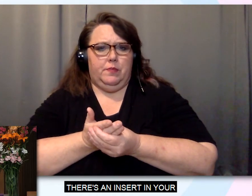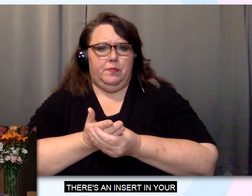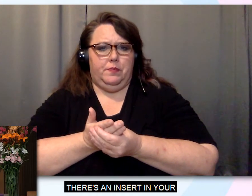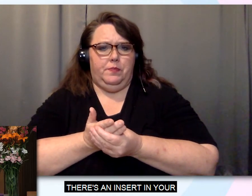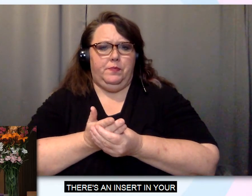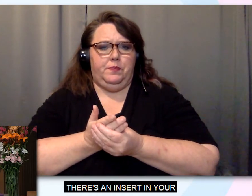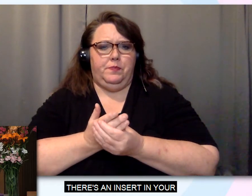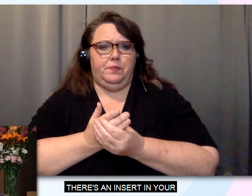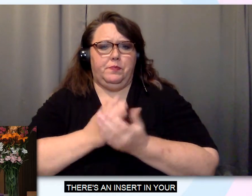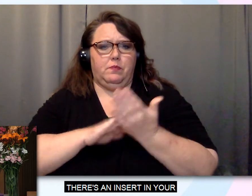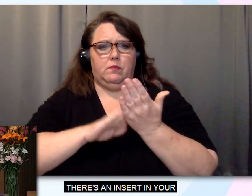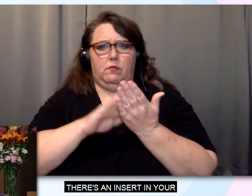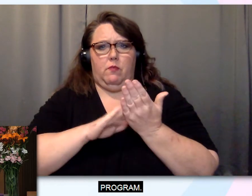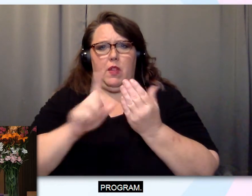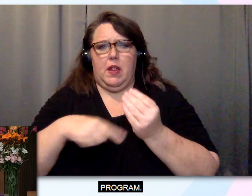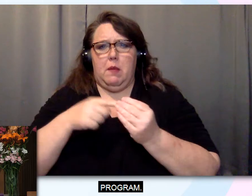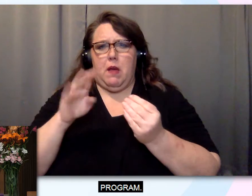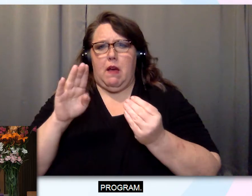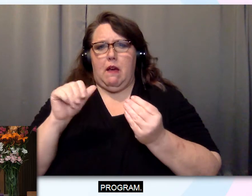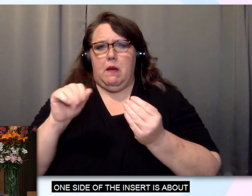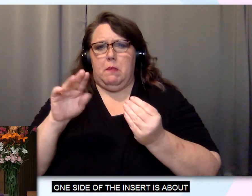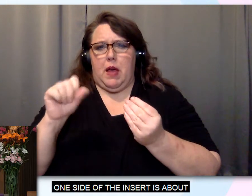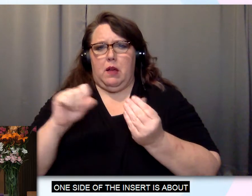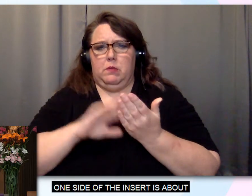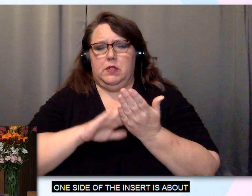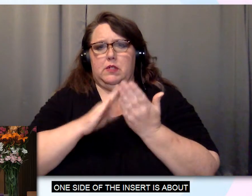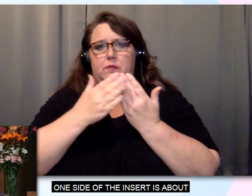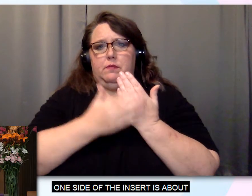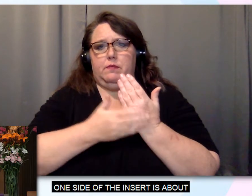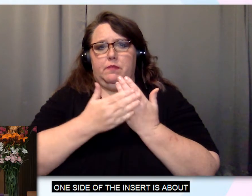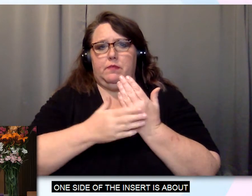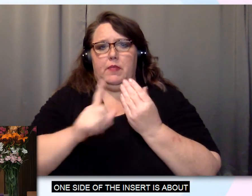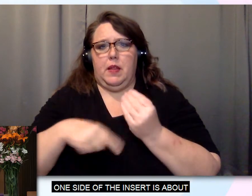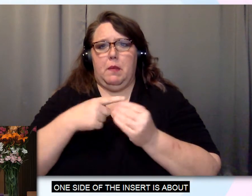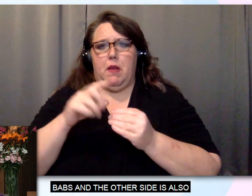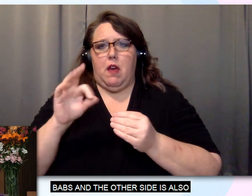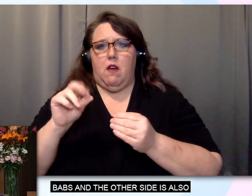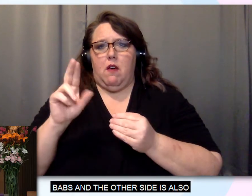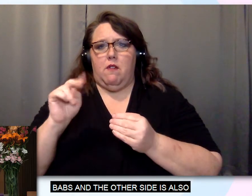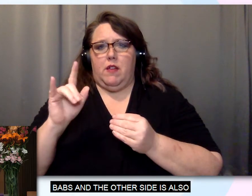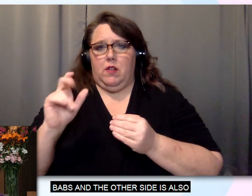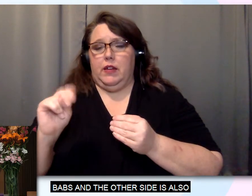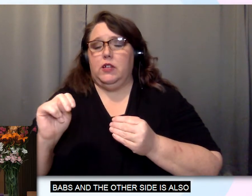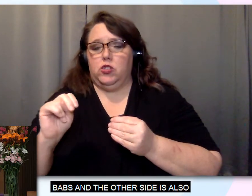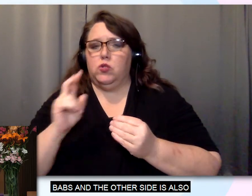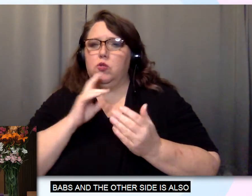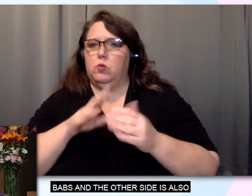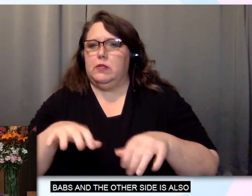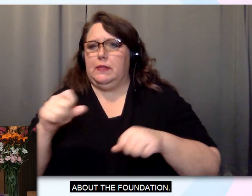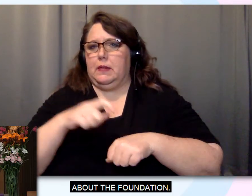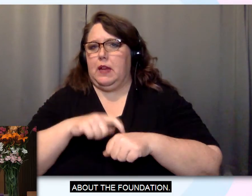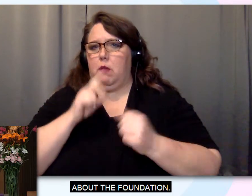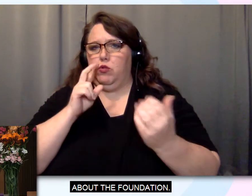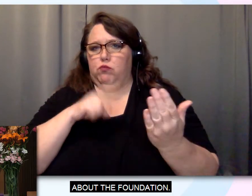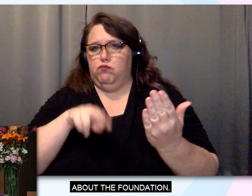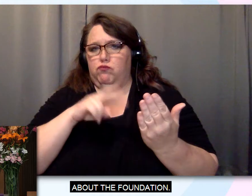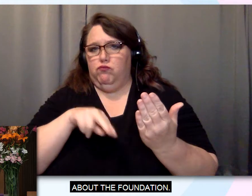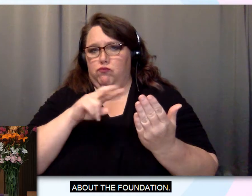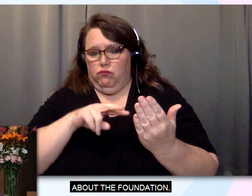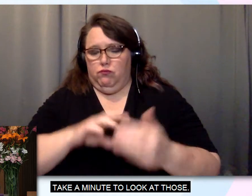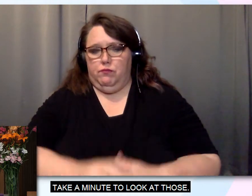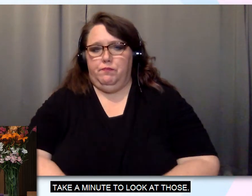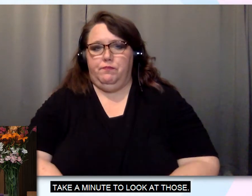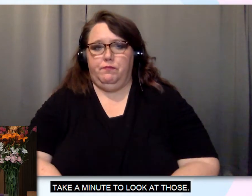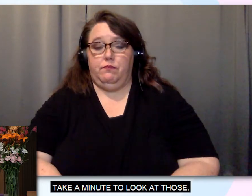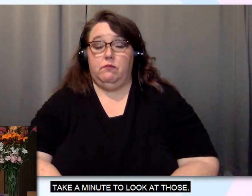your program. One side of the insert is about Babs, and the other side is also about the foundation. So take a minute to look at